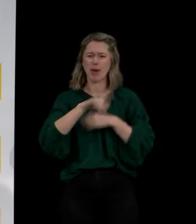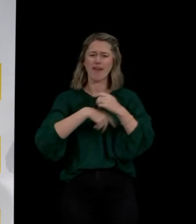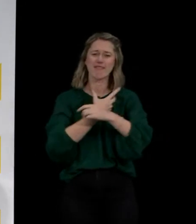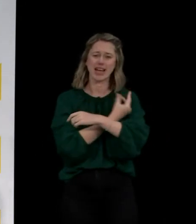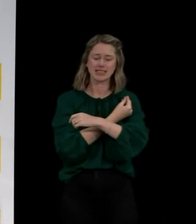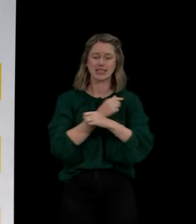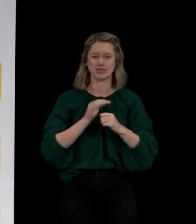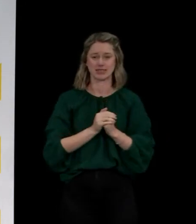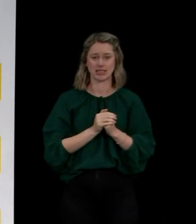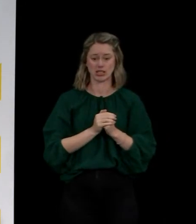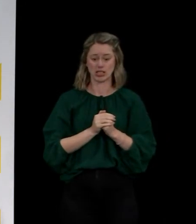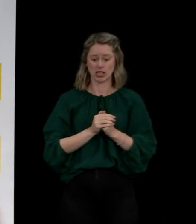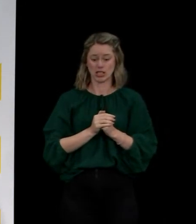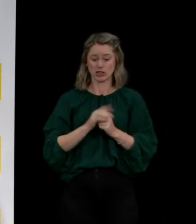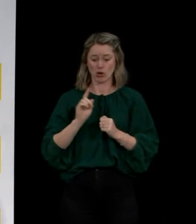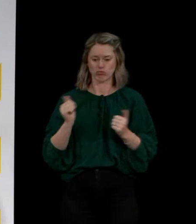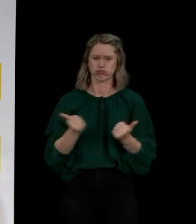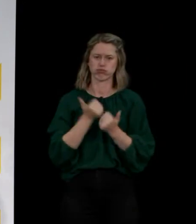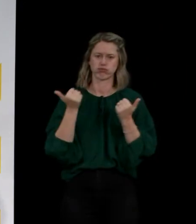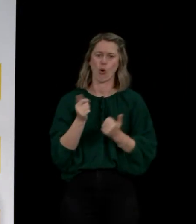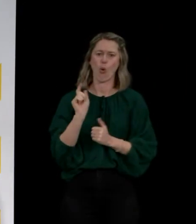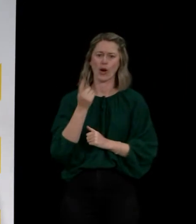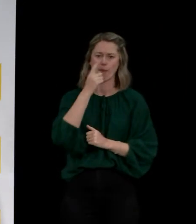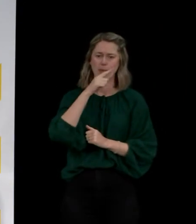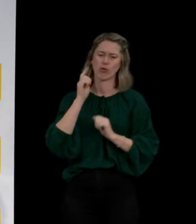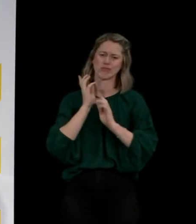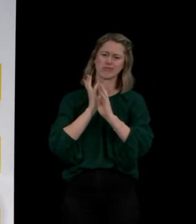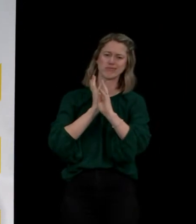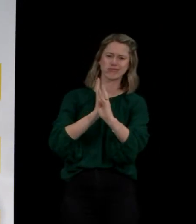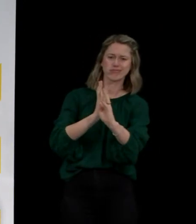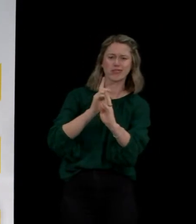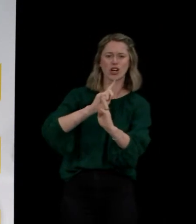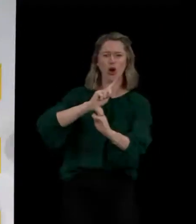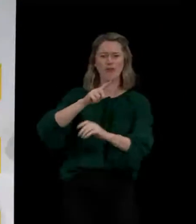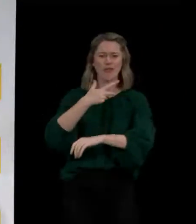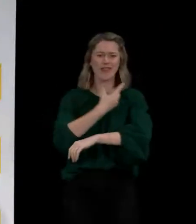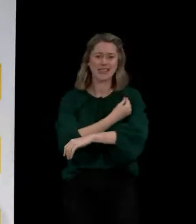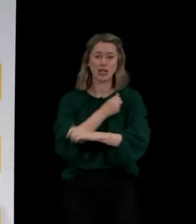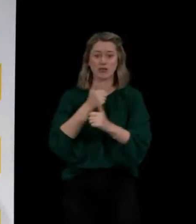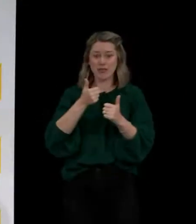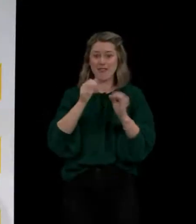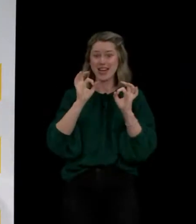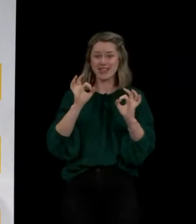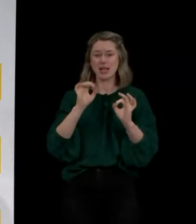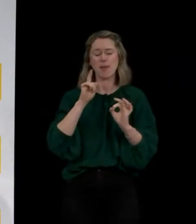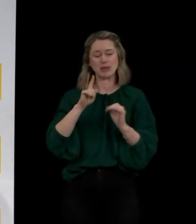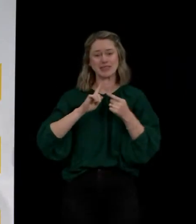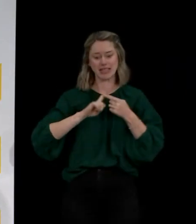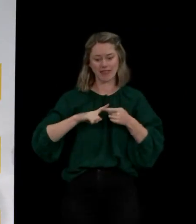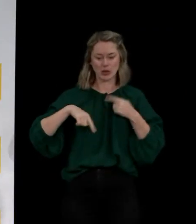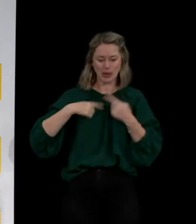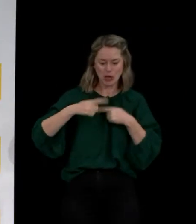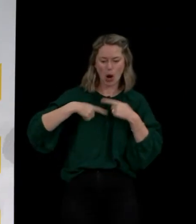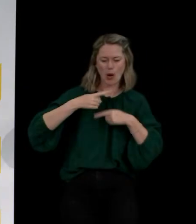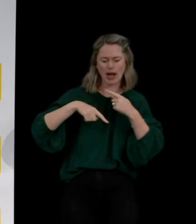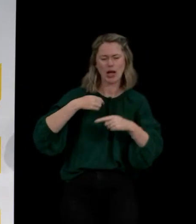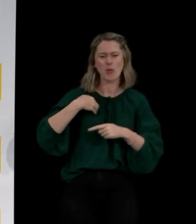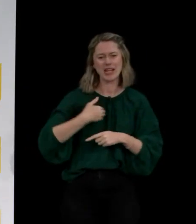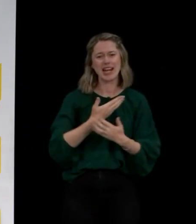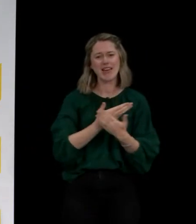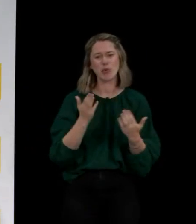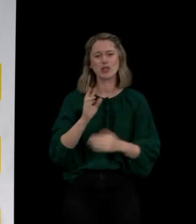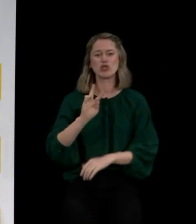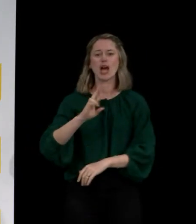outbreak began, Aucklanders have turned out in force to get vaccinated. And they've done a brilliant job, but there is still some way to go. We need everyone to